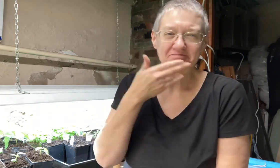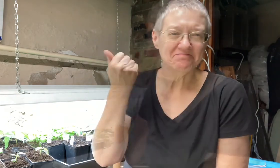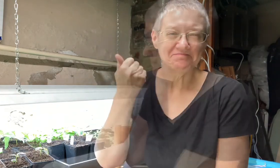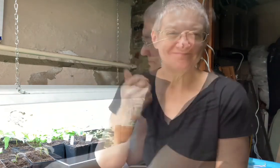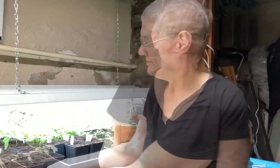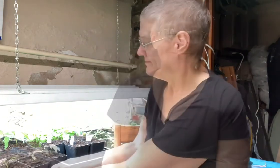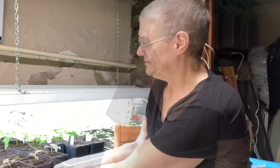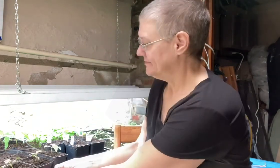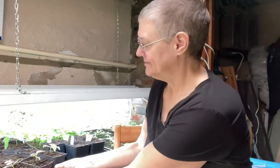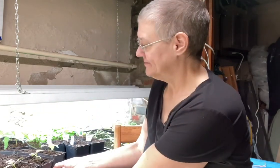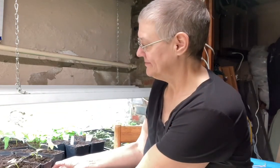pepper.